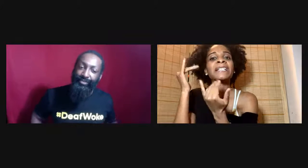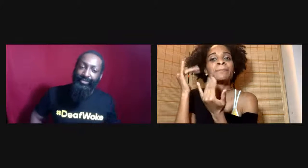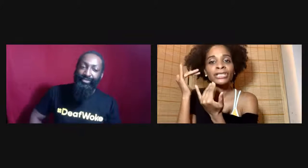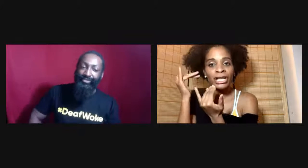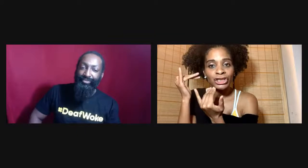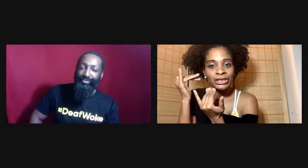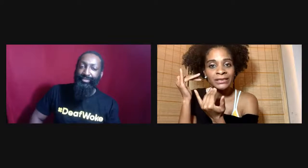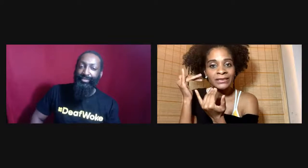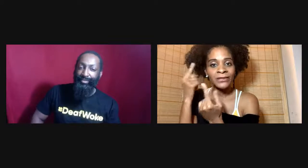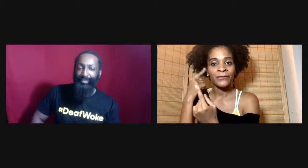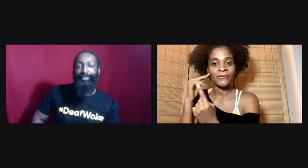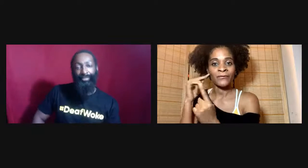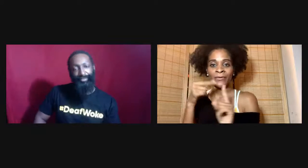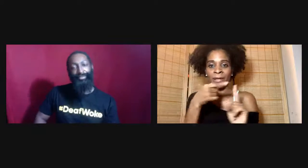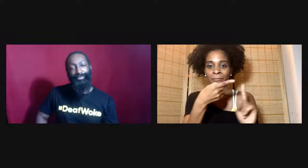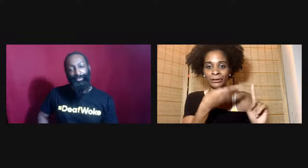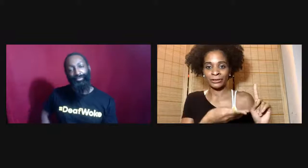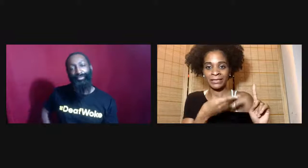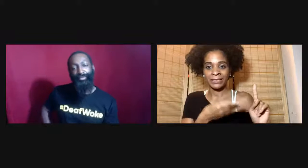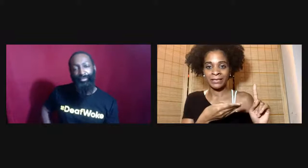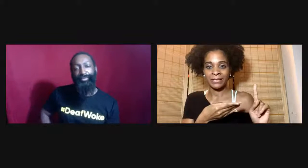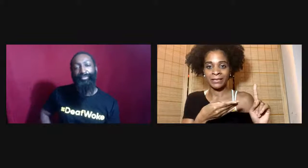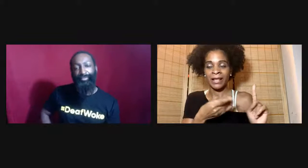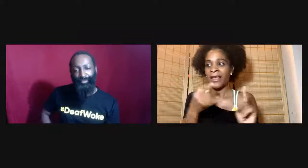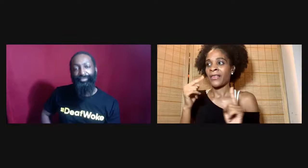it's a little bit,